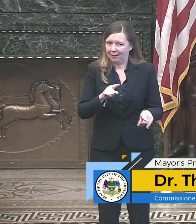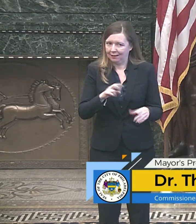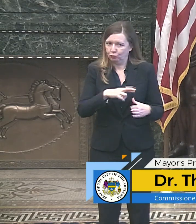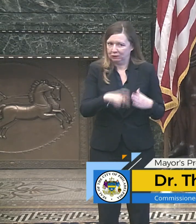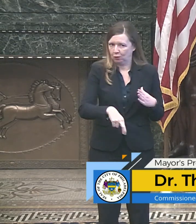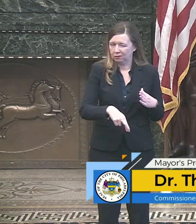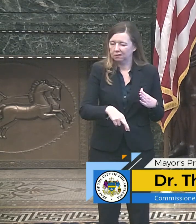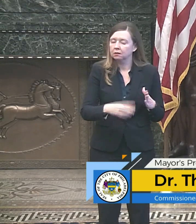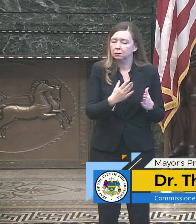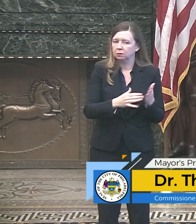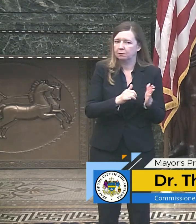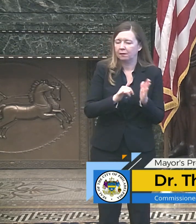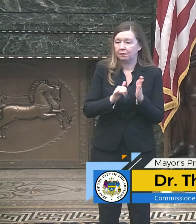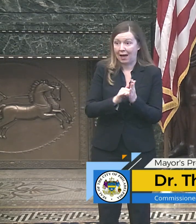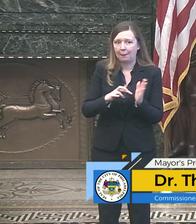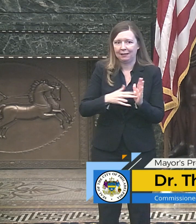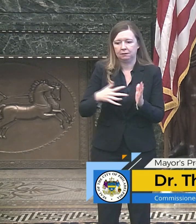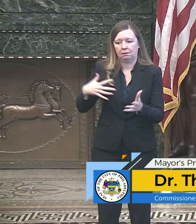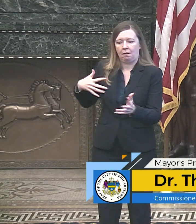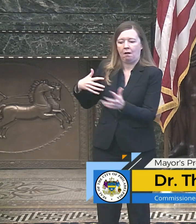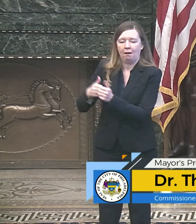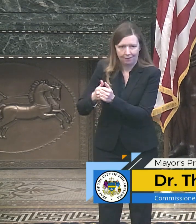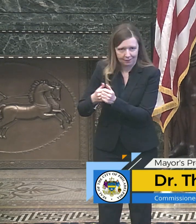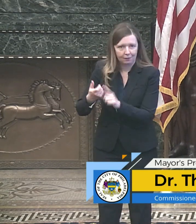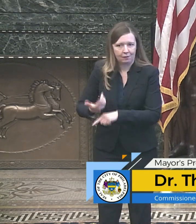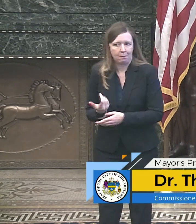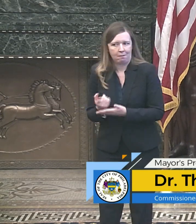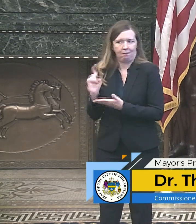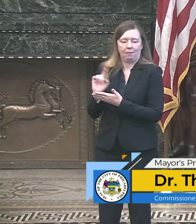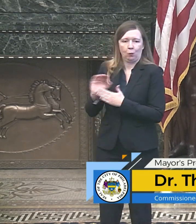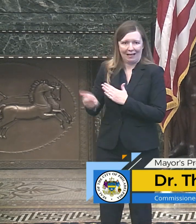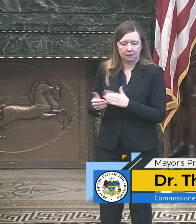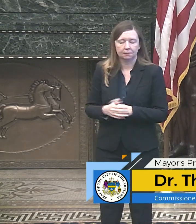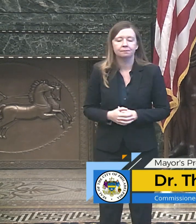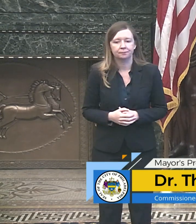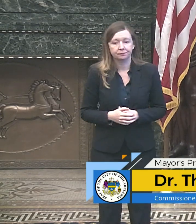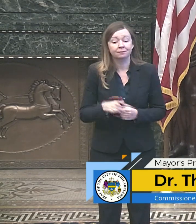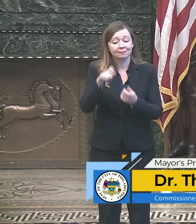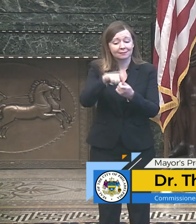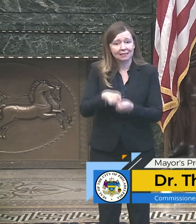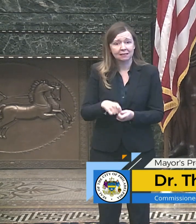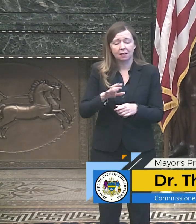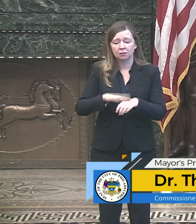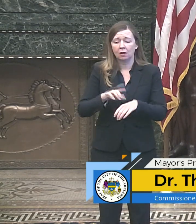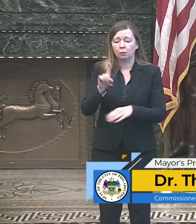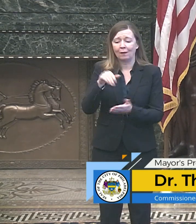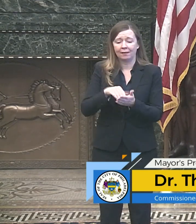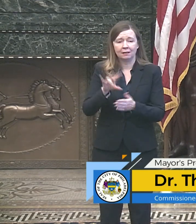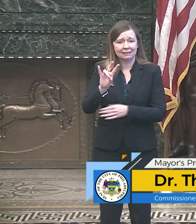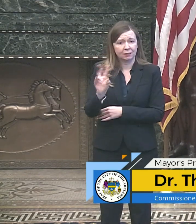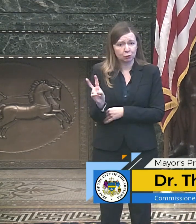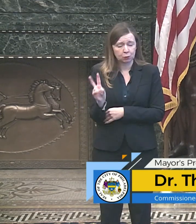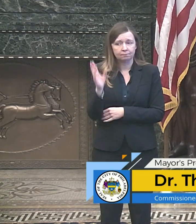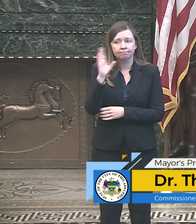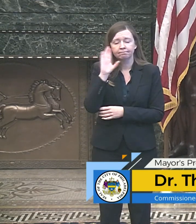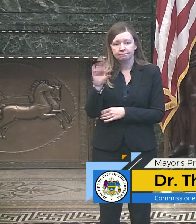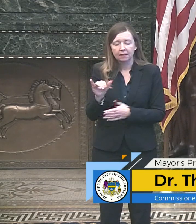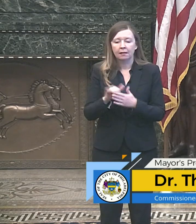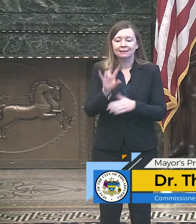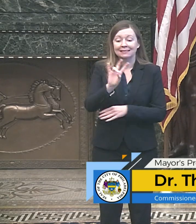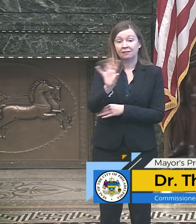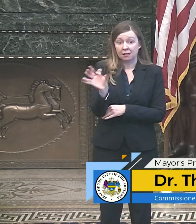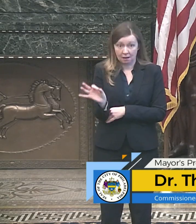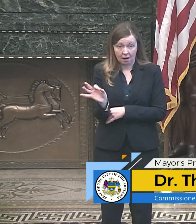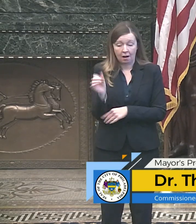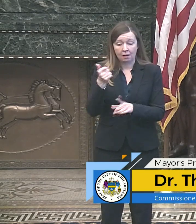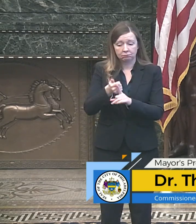some of that is just reflecting the backlog from over the weekend. Details on the 1,072 patients. We know that